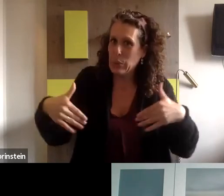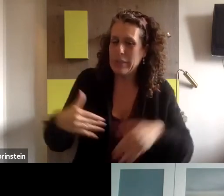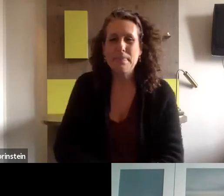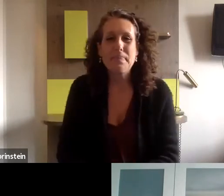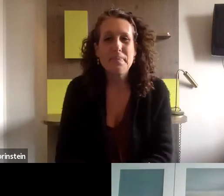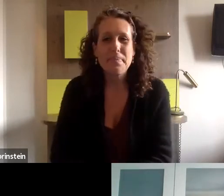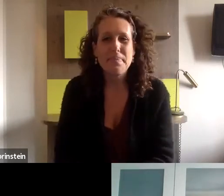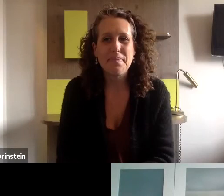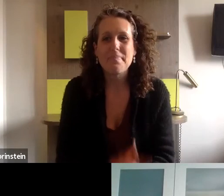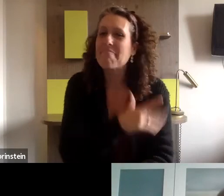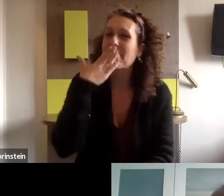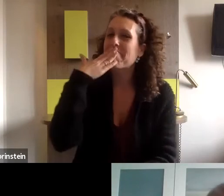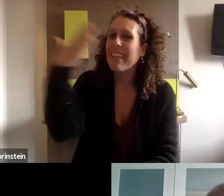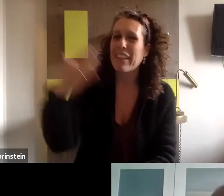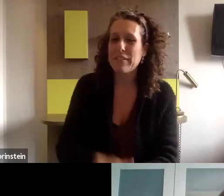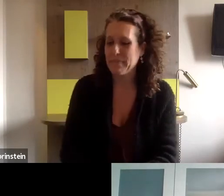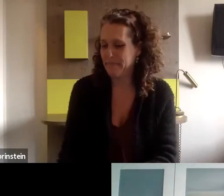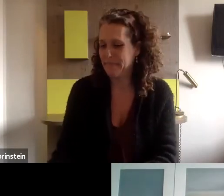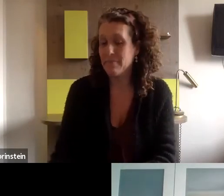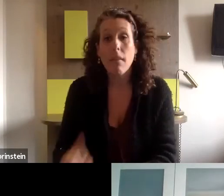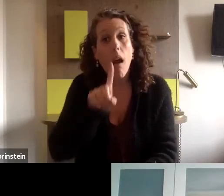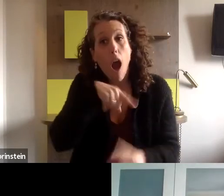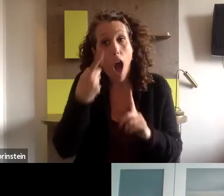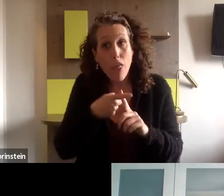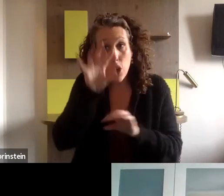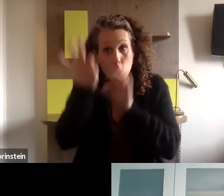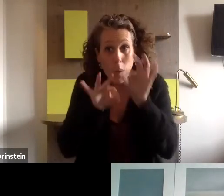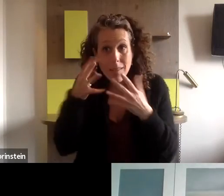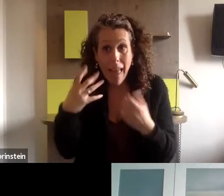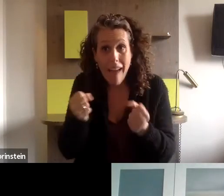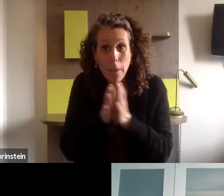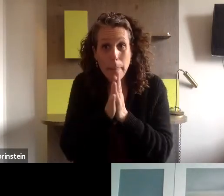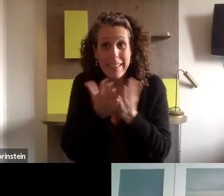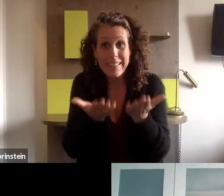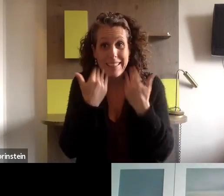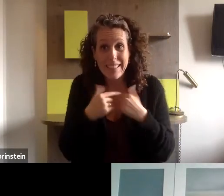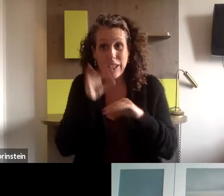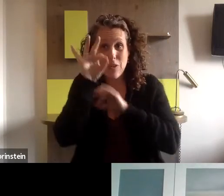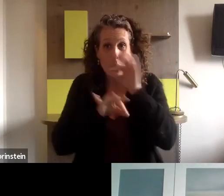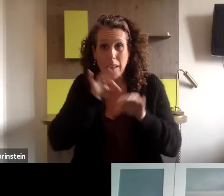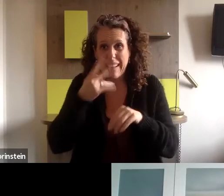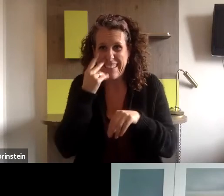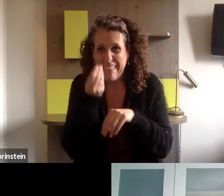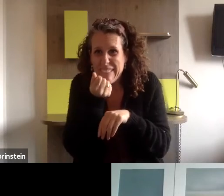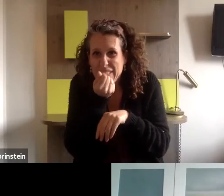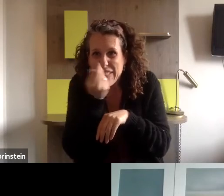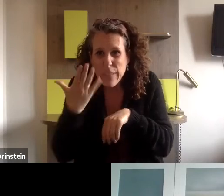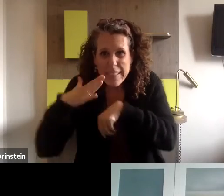Okay, thank you. Okay, if anybody has any other questions, please send them in, because we just have a few minutes